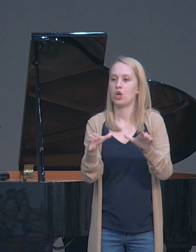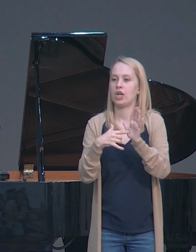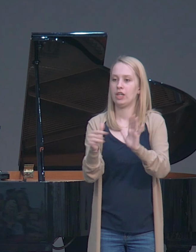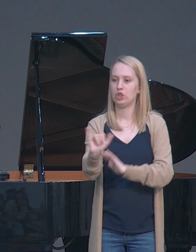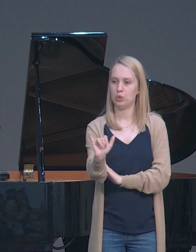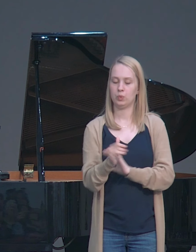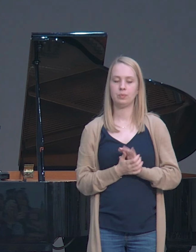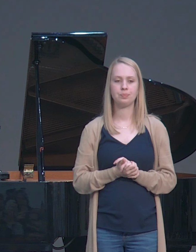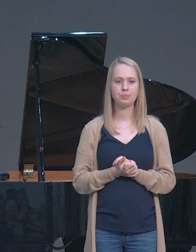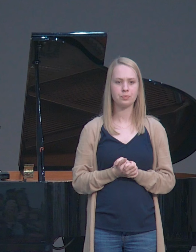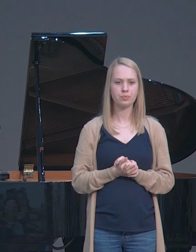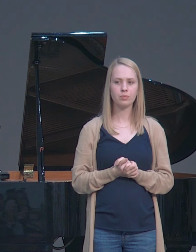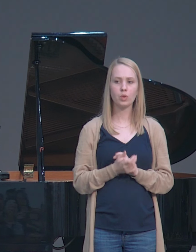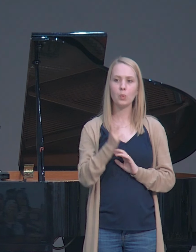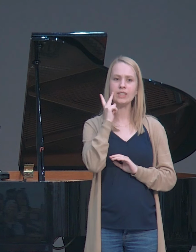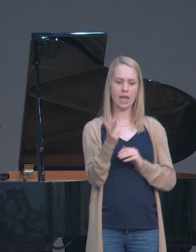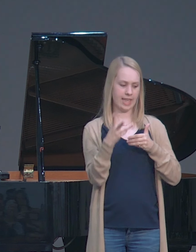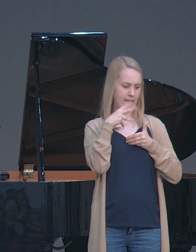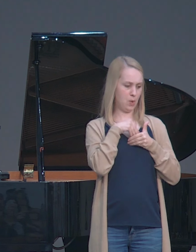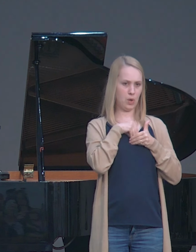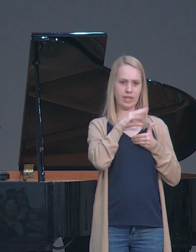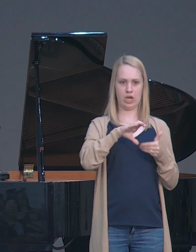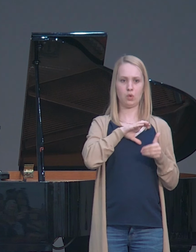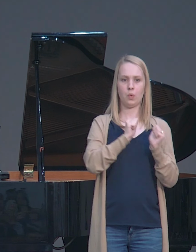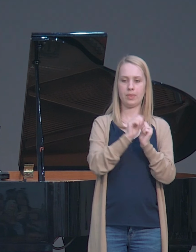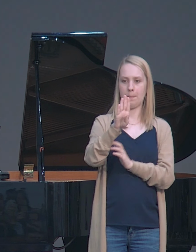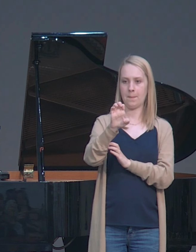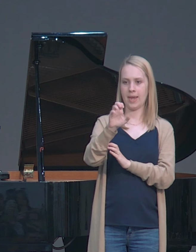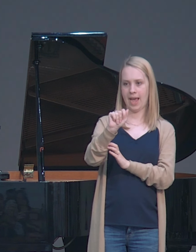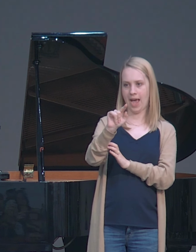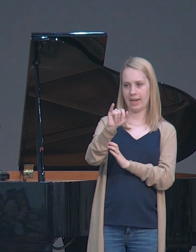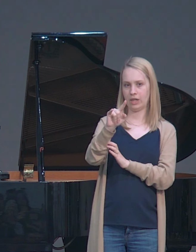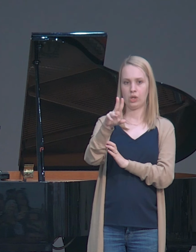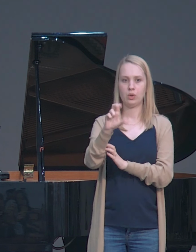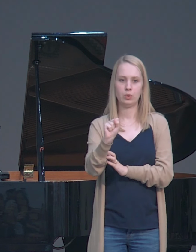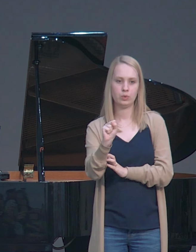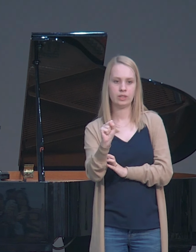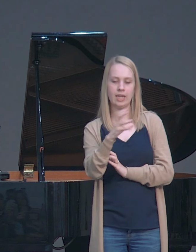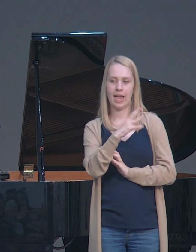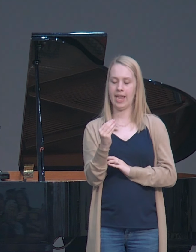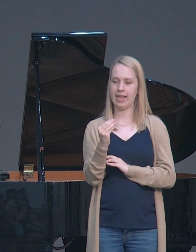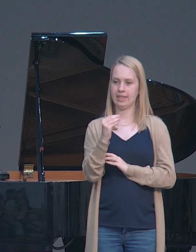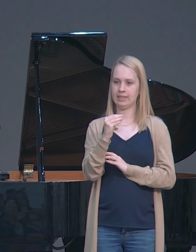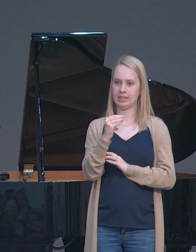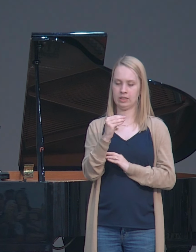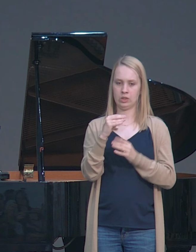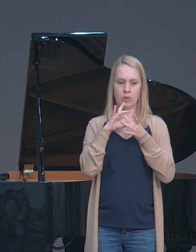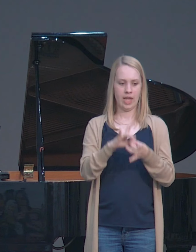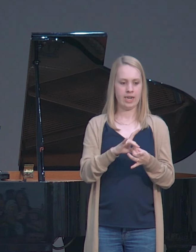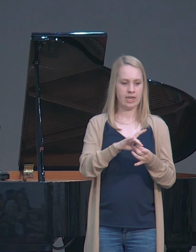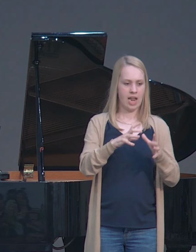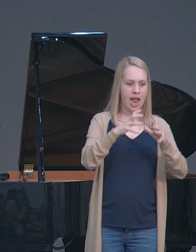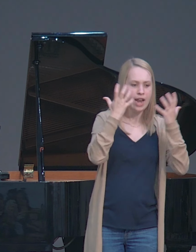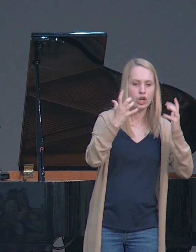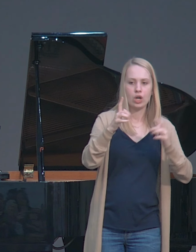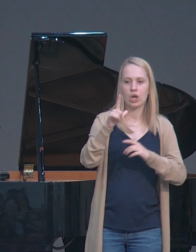theme. We saw it with the inward qualities of the Beatitudes. We saw it with the inward qualities with anger and lust and divorce